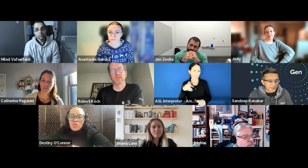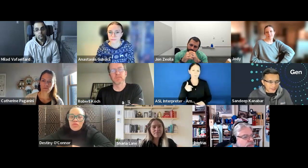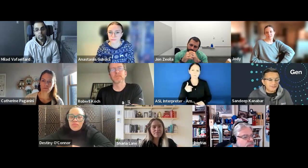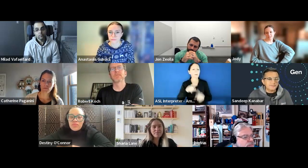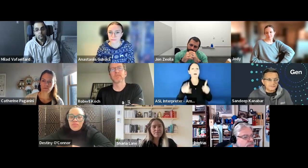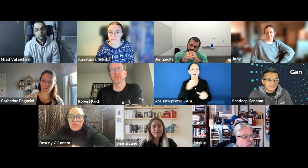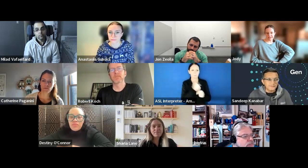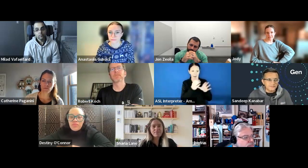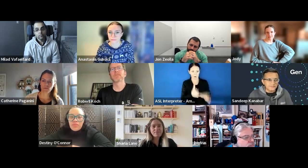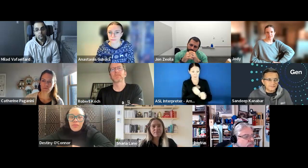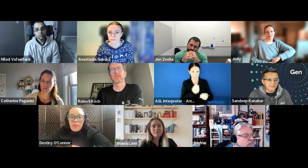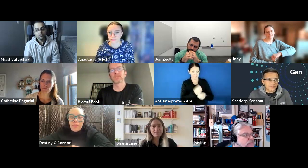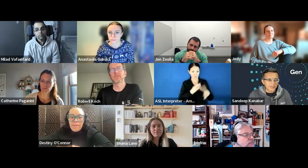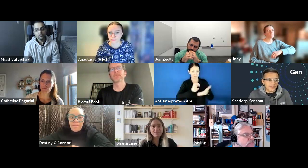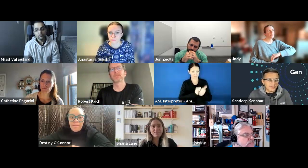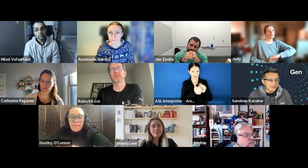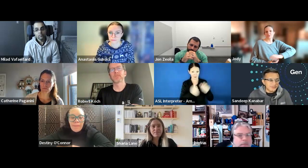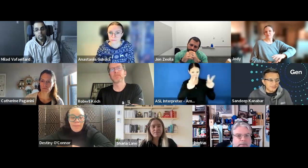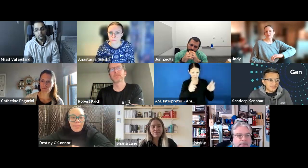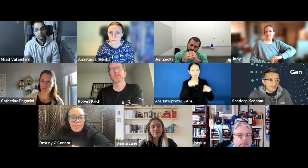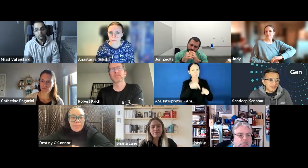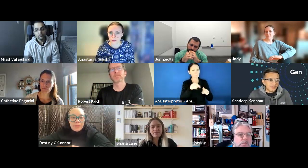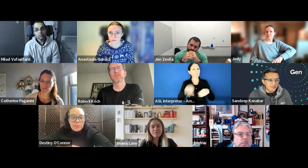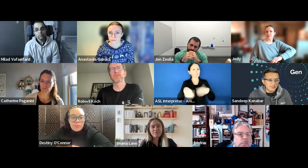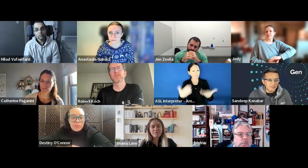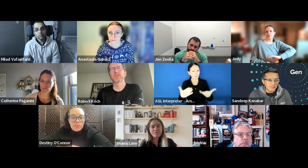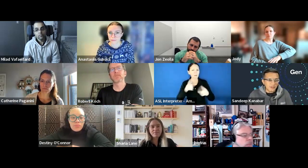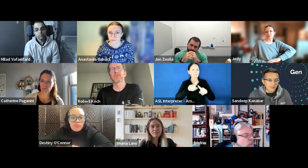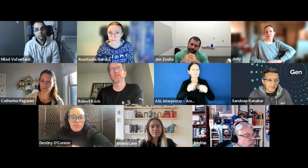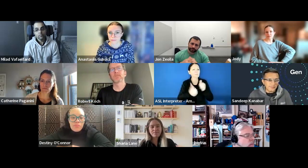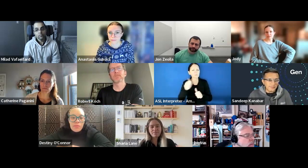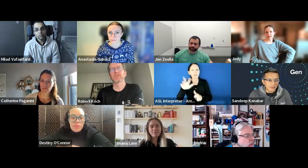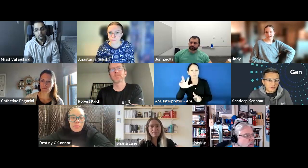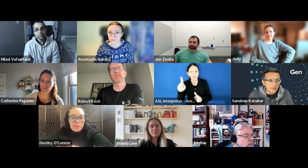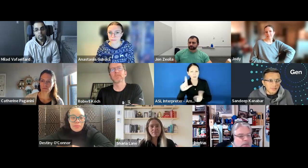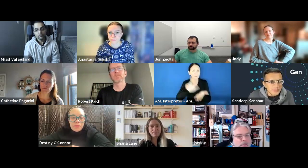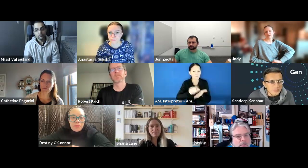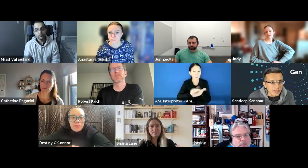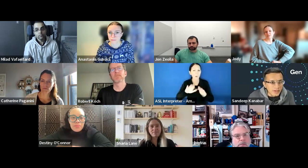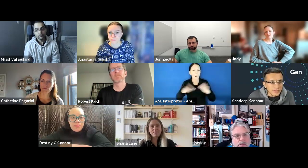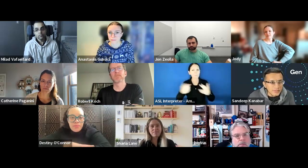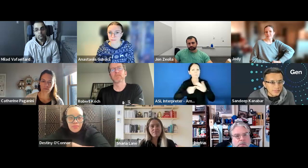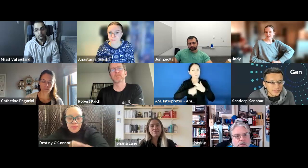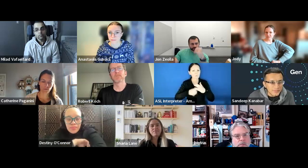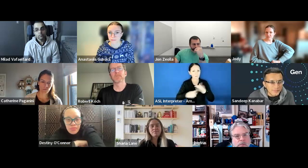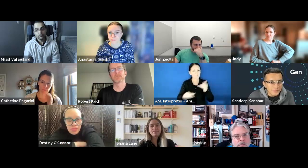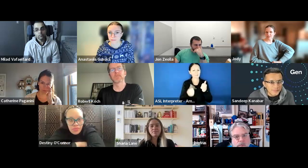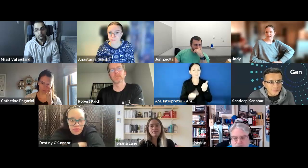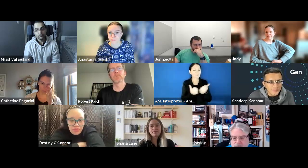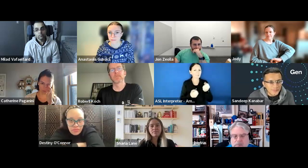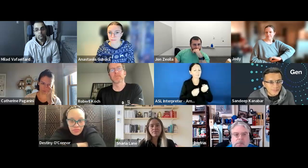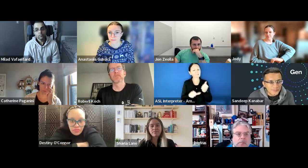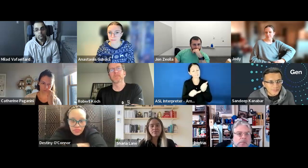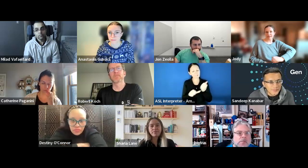But Makers Making Change provides all sorts of mostly 3D printed and open source assistive technology, things like